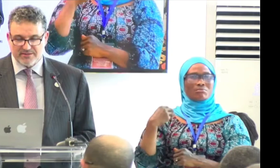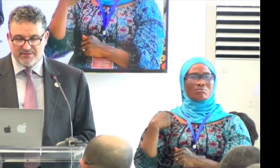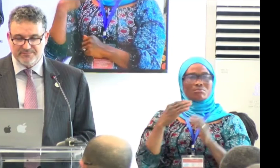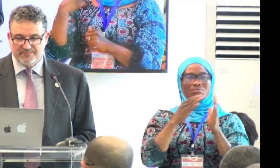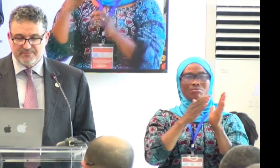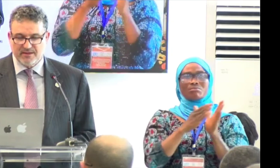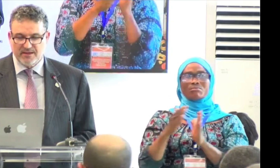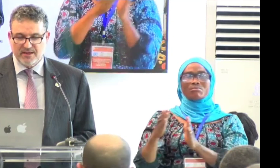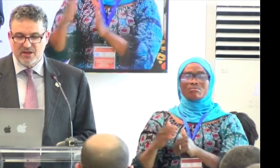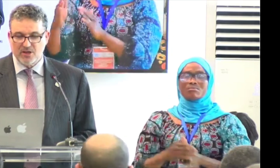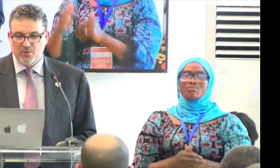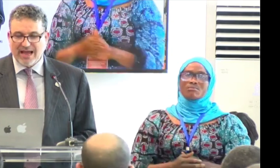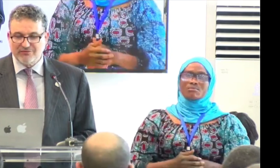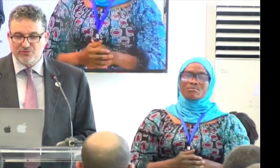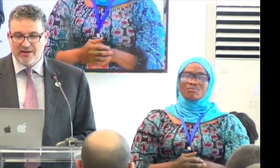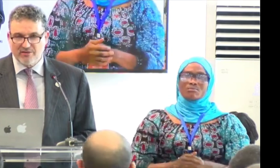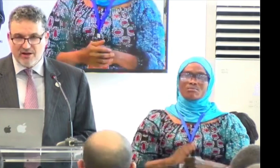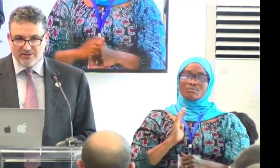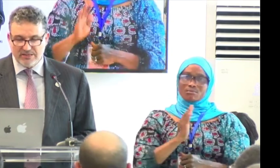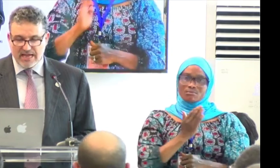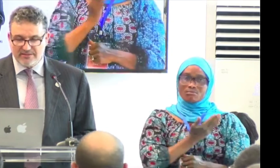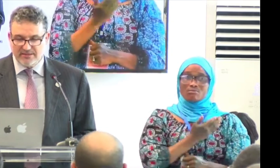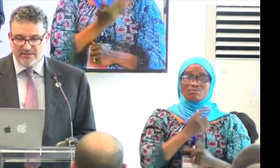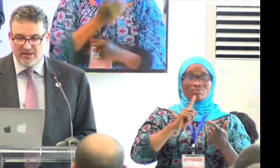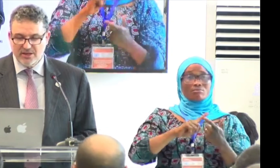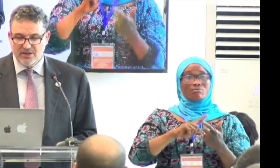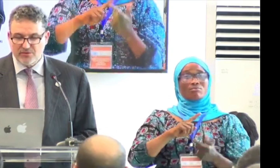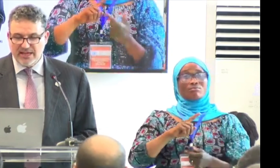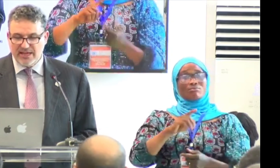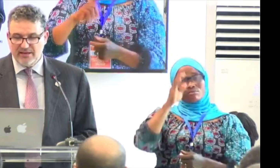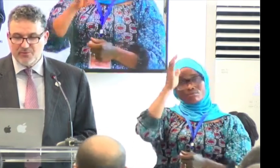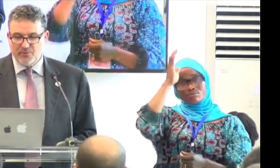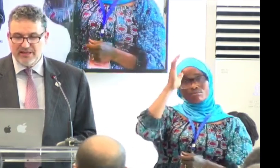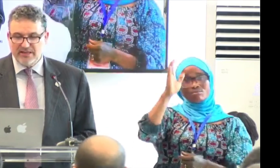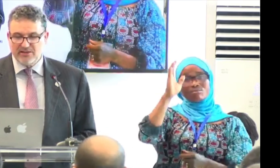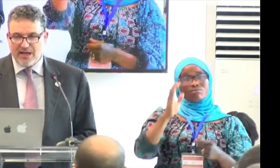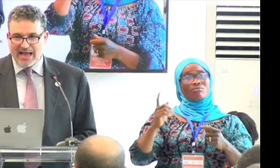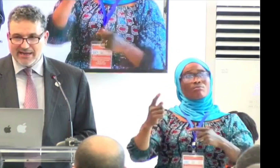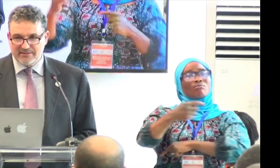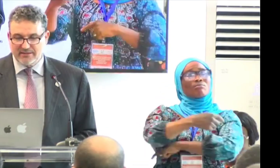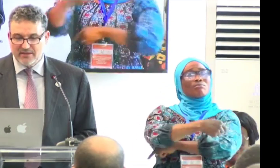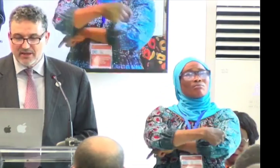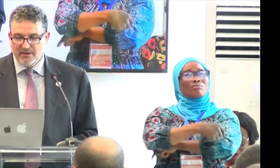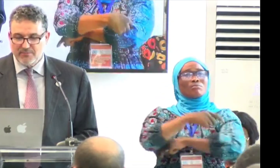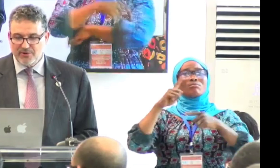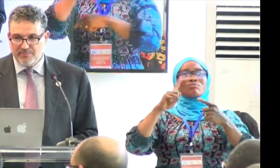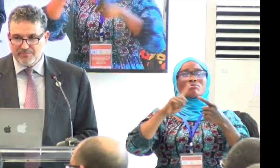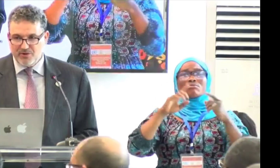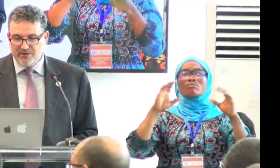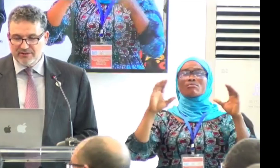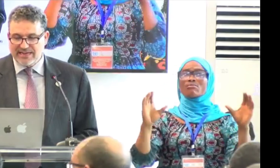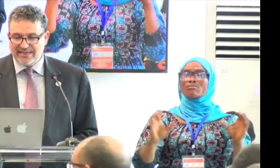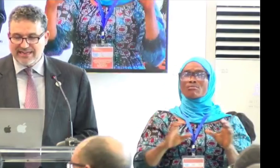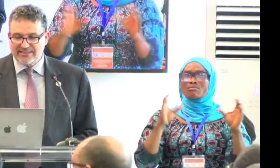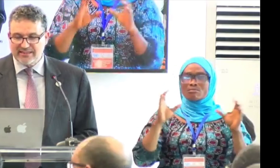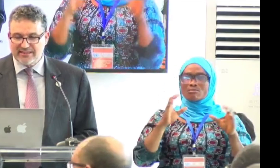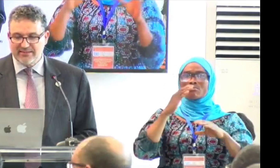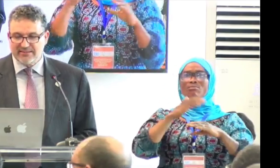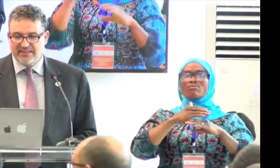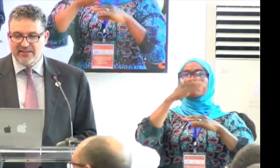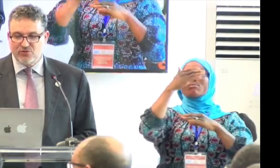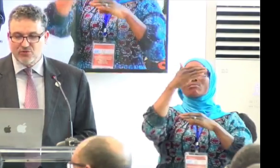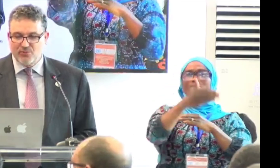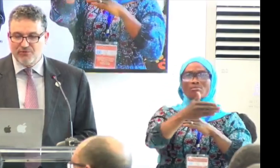progress. We have to acknowledge that today we need to act beyond the